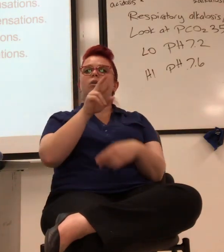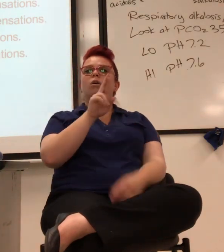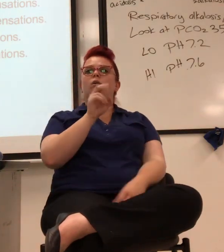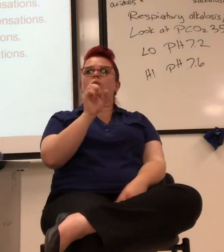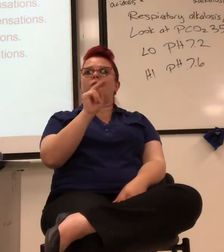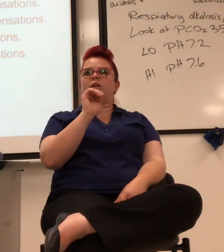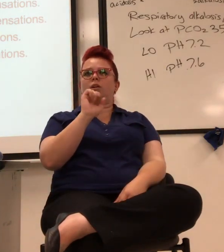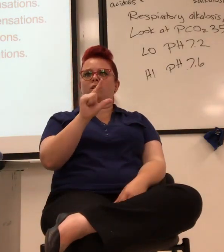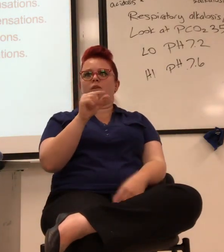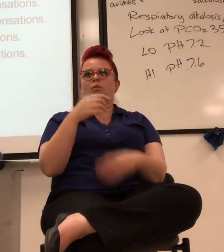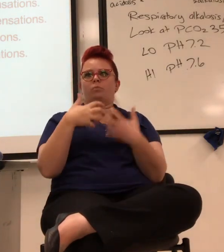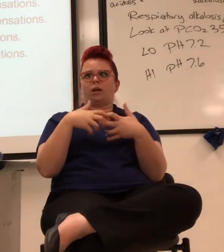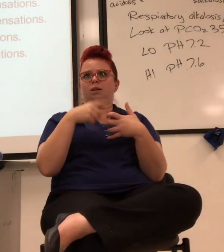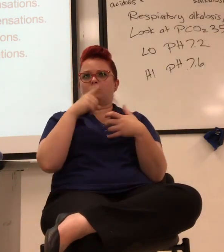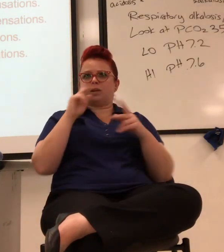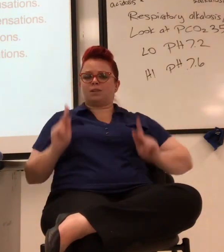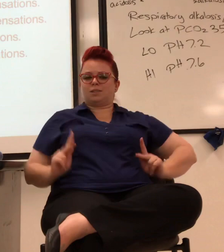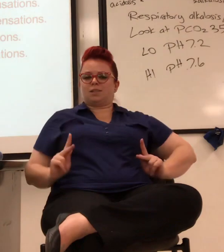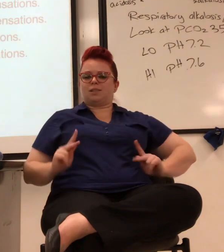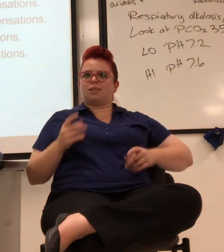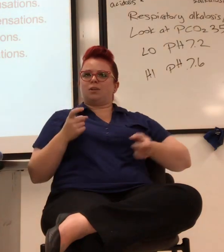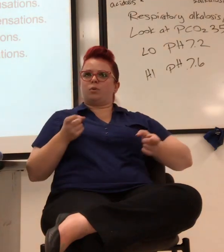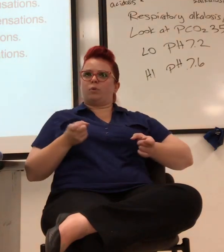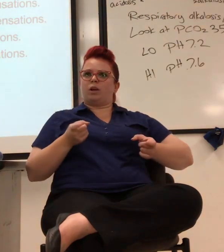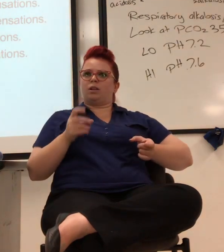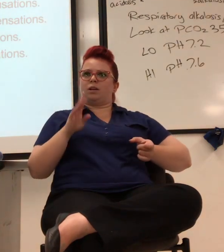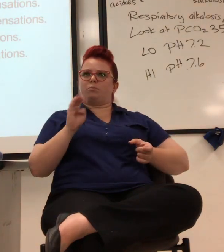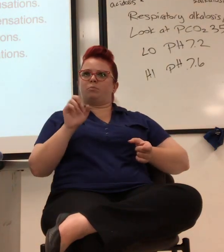And the units are milliequivalents per liter.